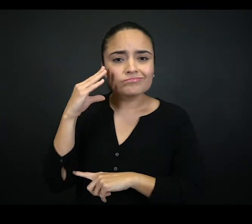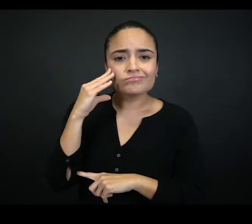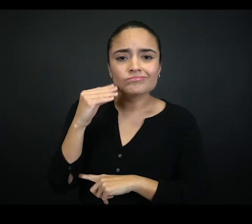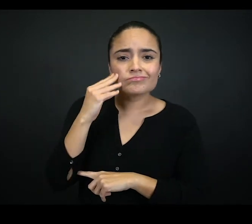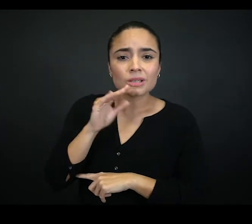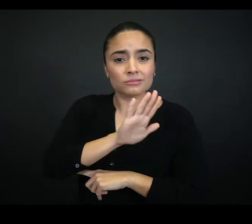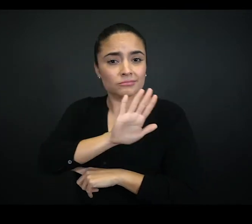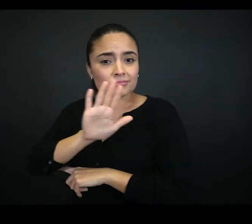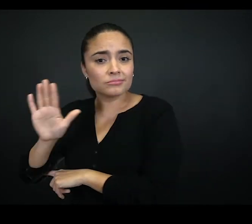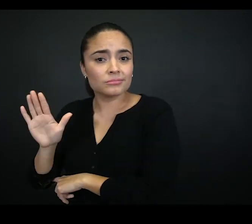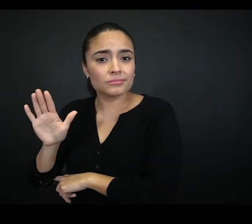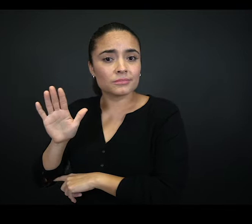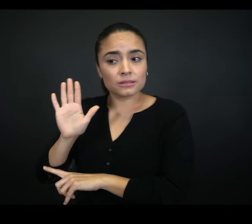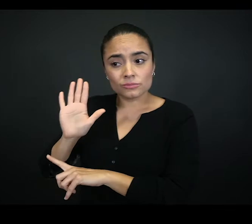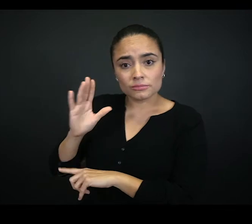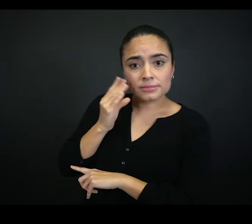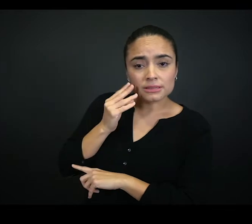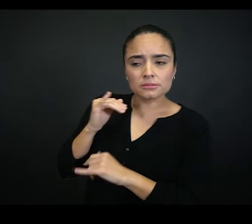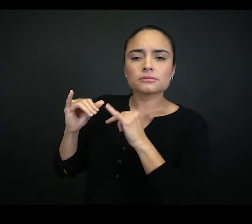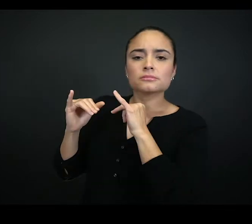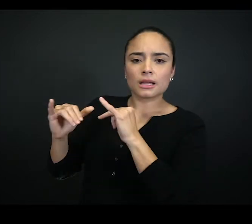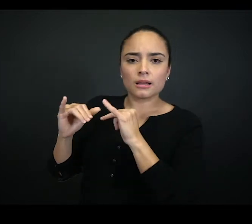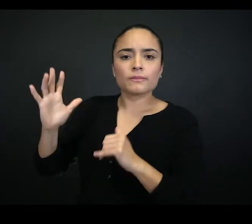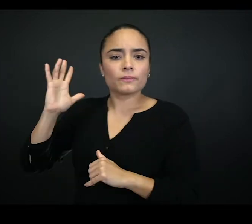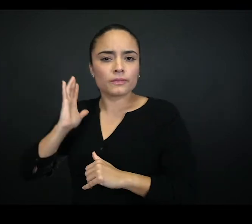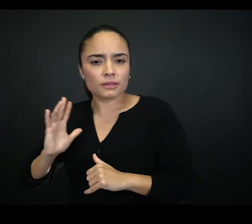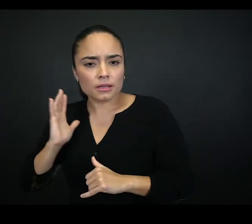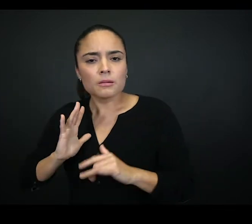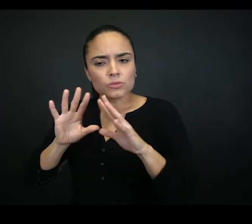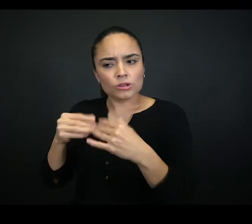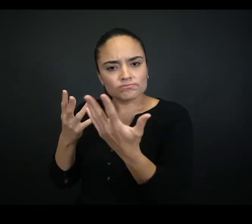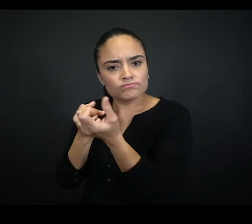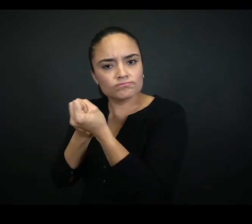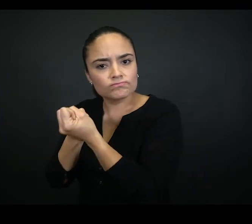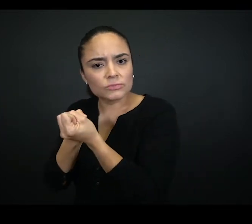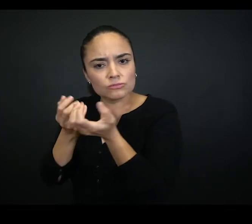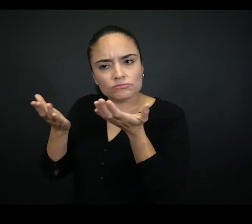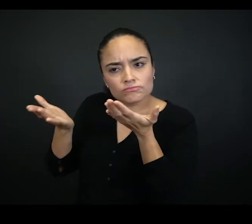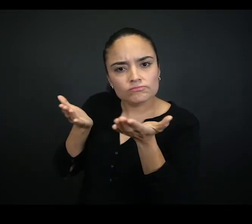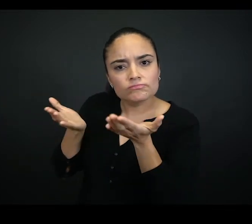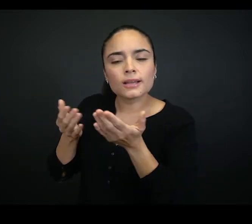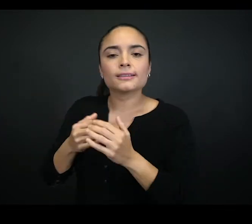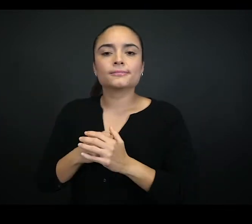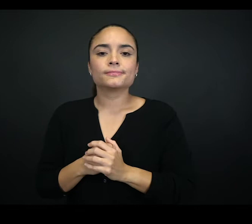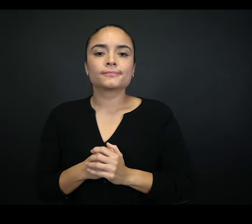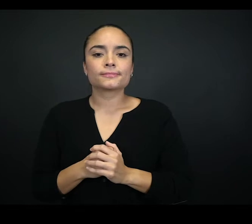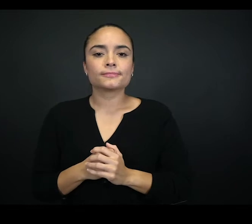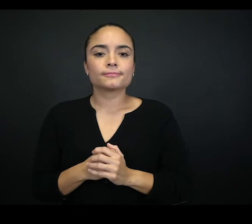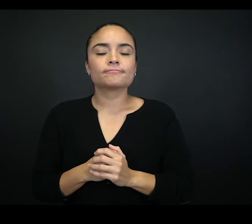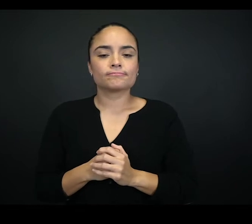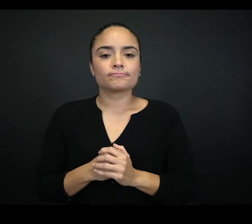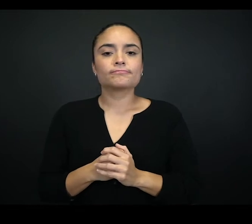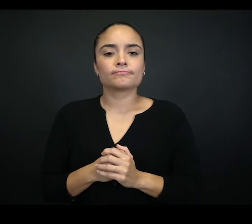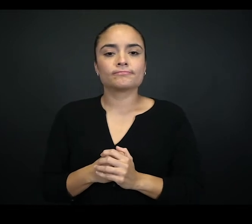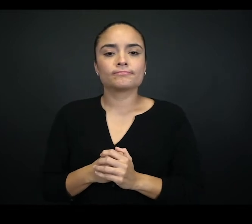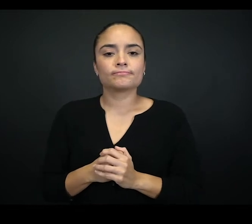our program, and how the works, the involvement of people who lived and living experience in the design, the